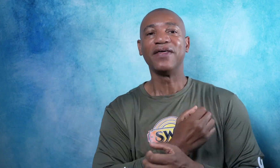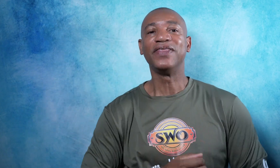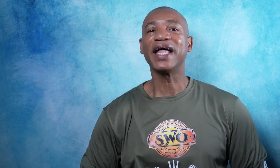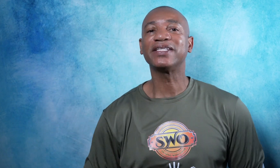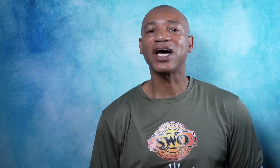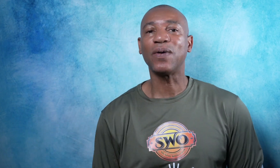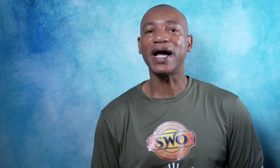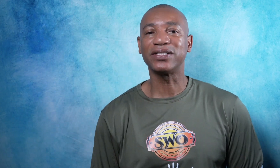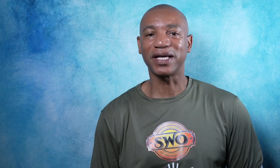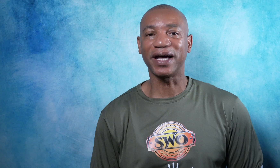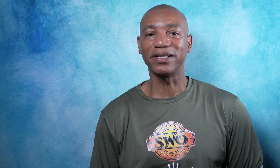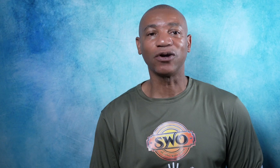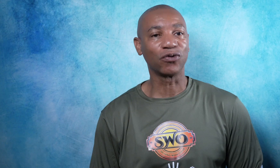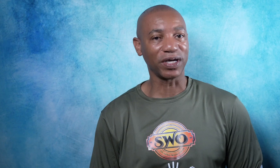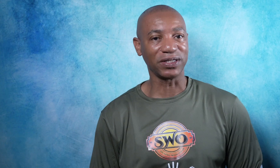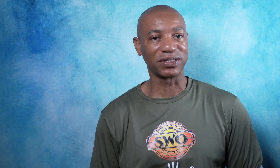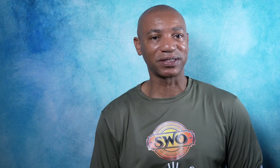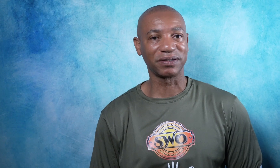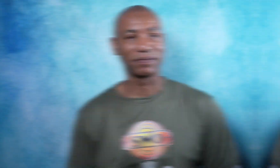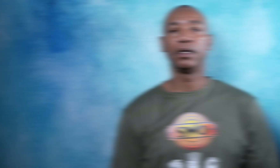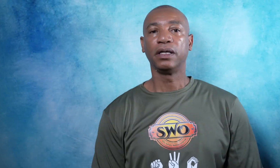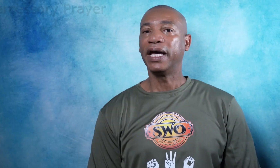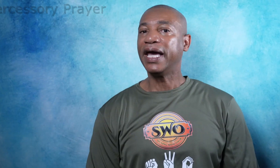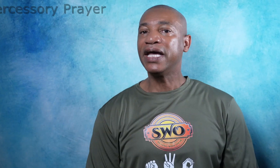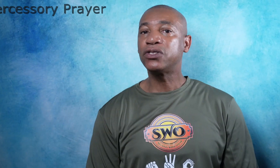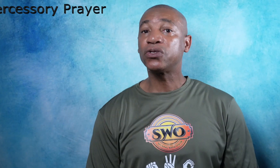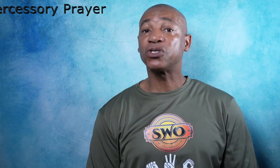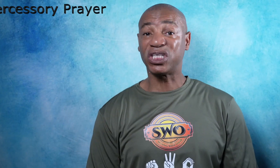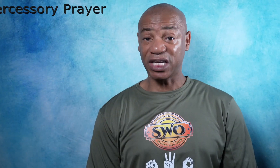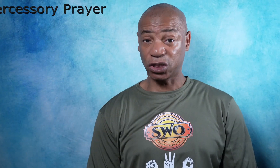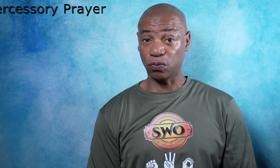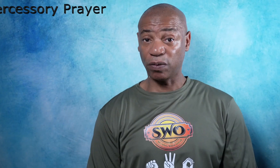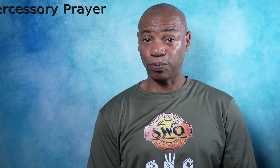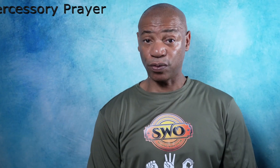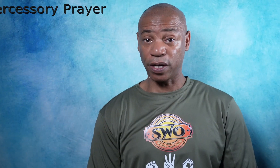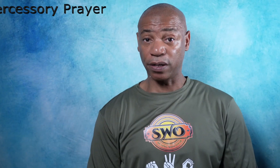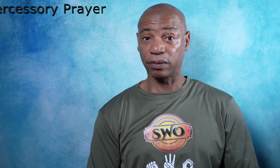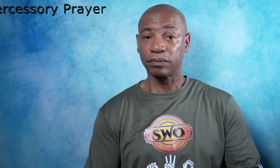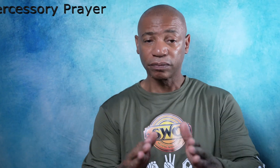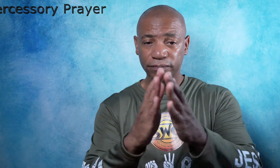That is how I sign grace. Intercessory prayer.